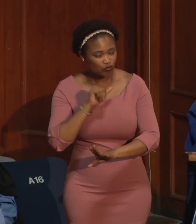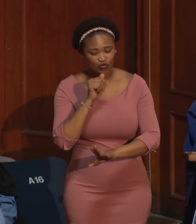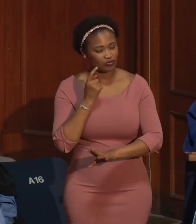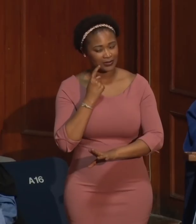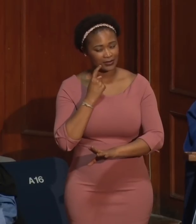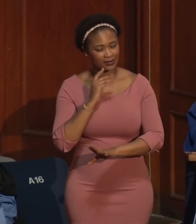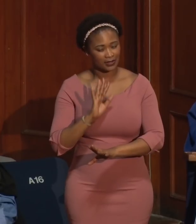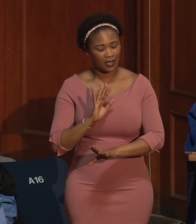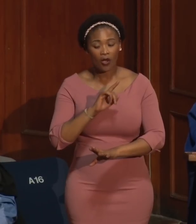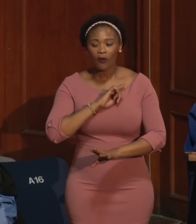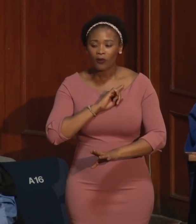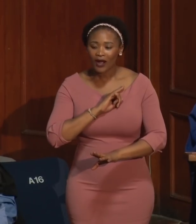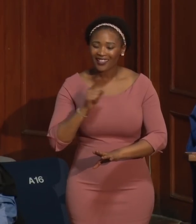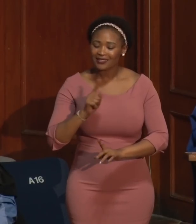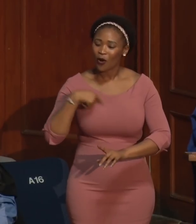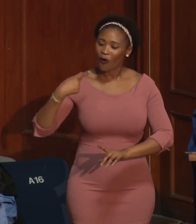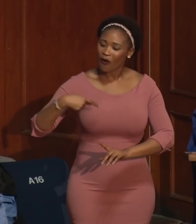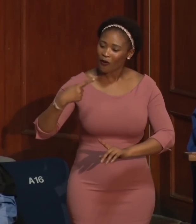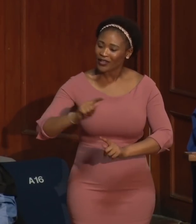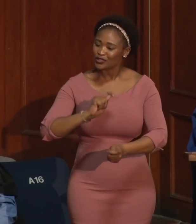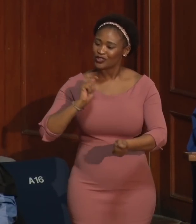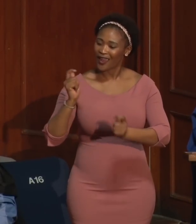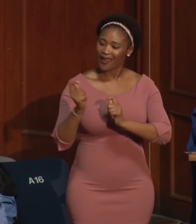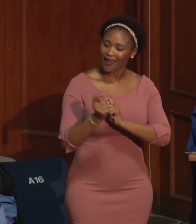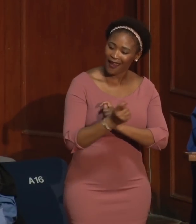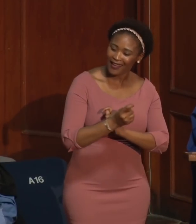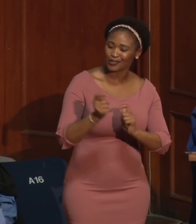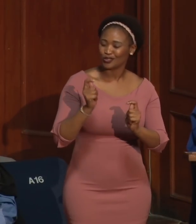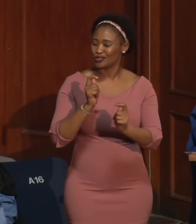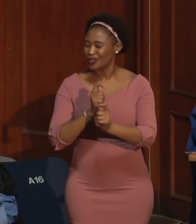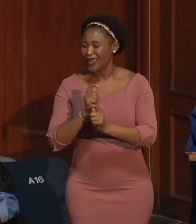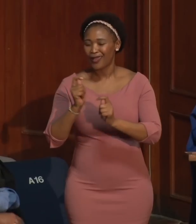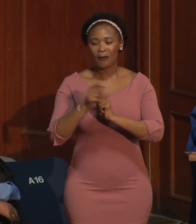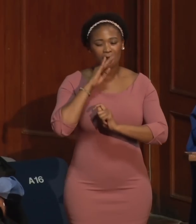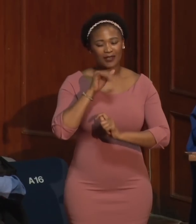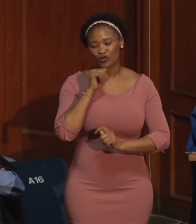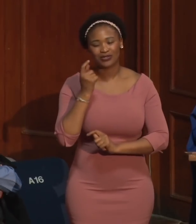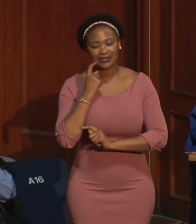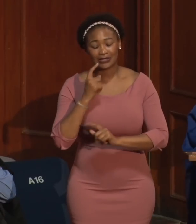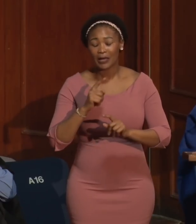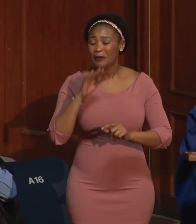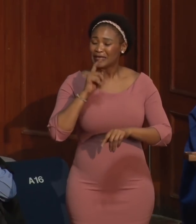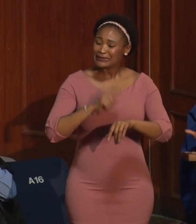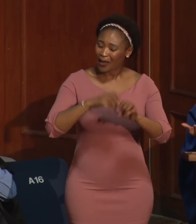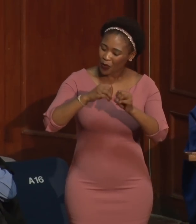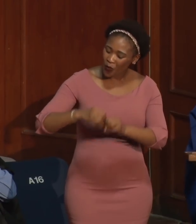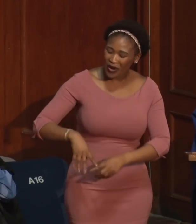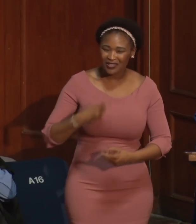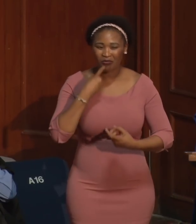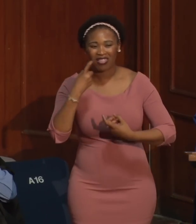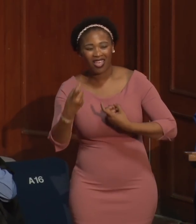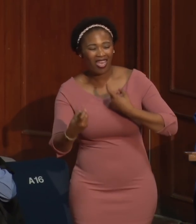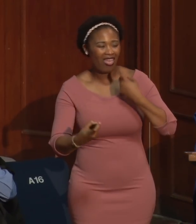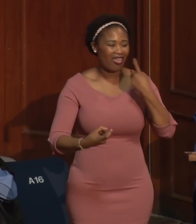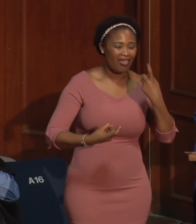easy because this constantly changing world of ours is not easy. So do not waste time complaining about